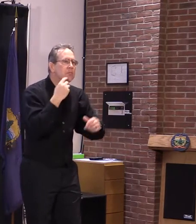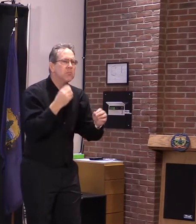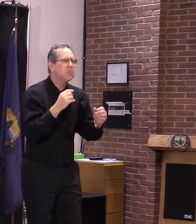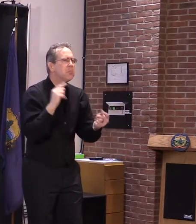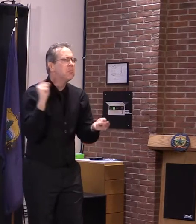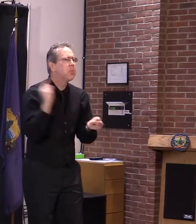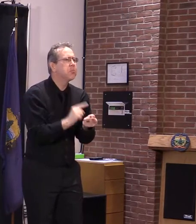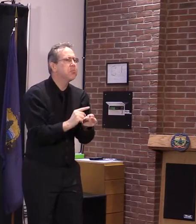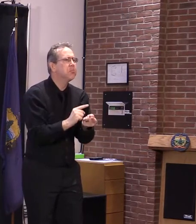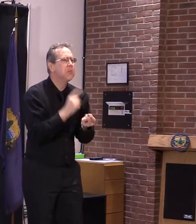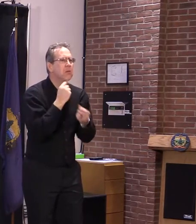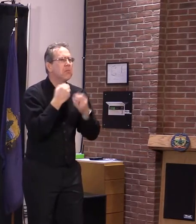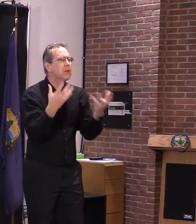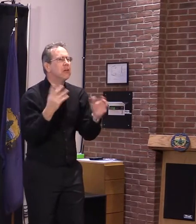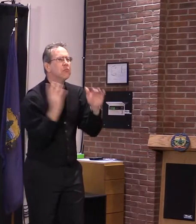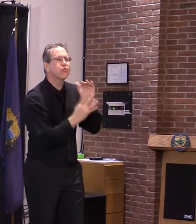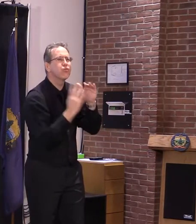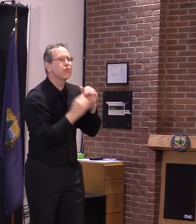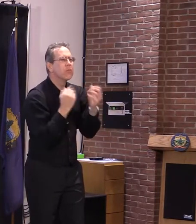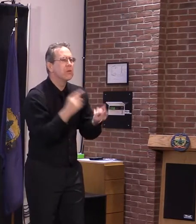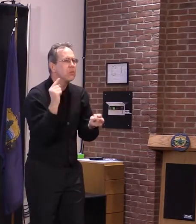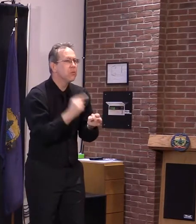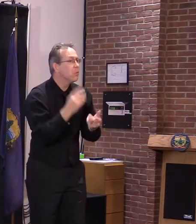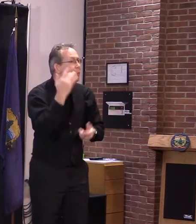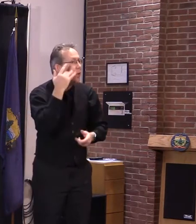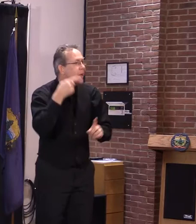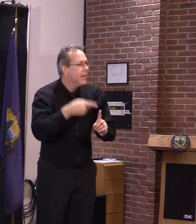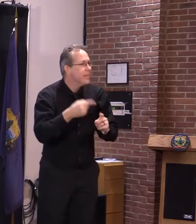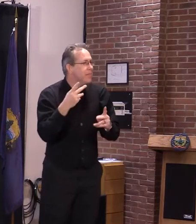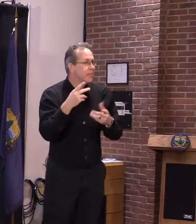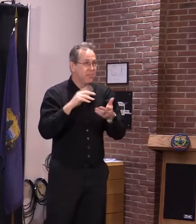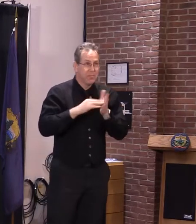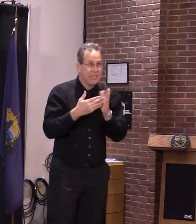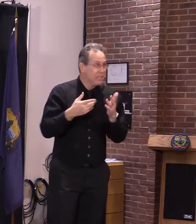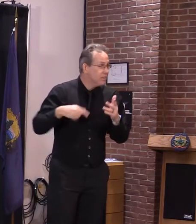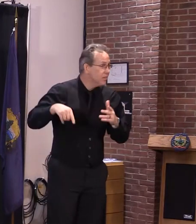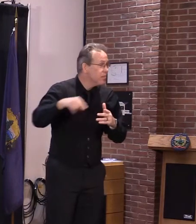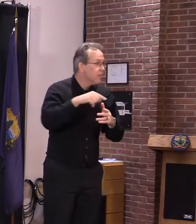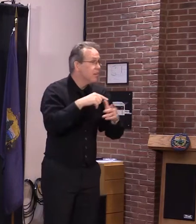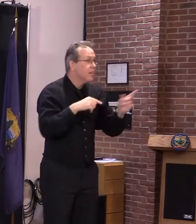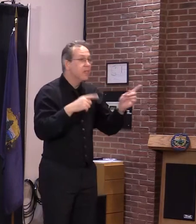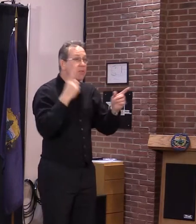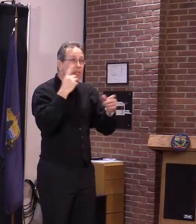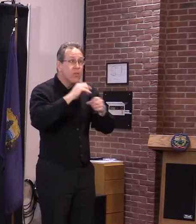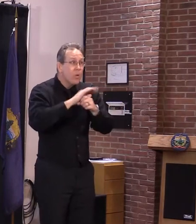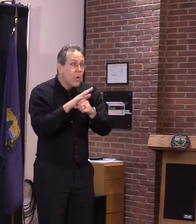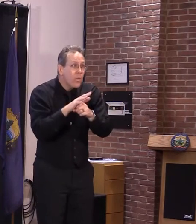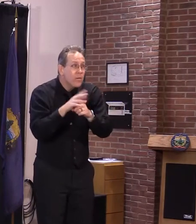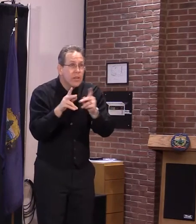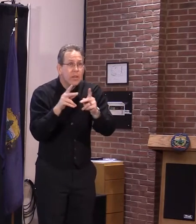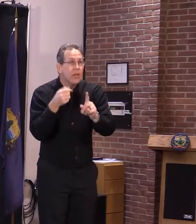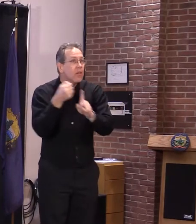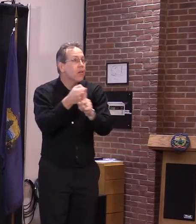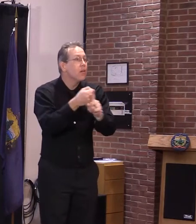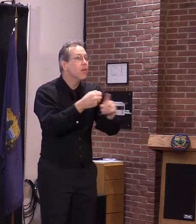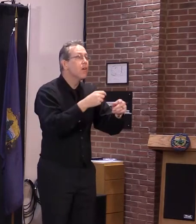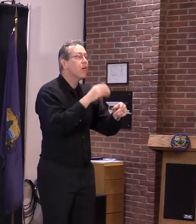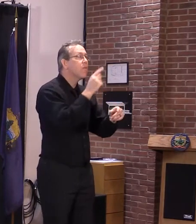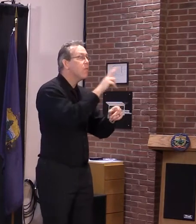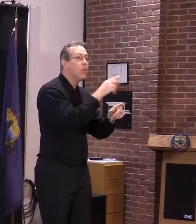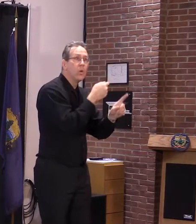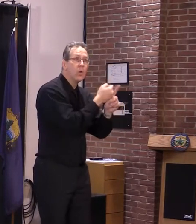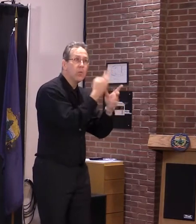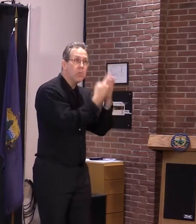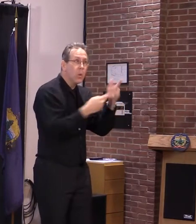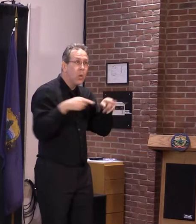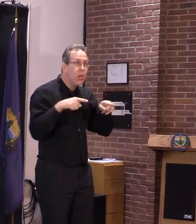that's certainly good news as it relates to not having additional pressure in our hospital systems. And we'll, again, hopefully see that continue to stay